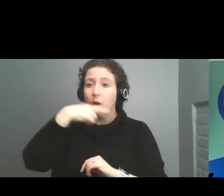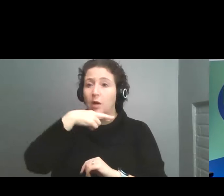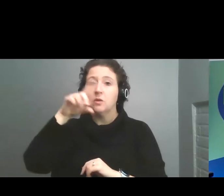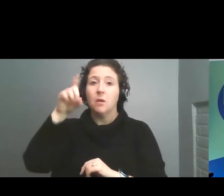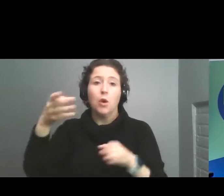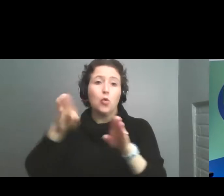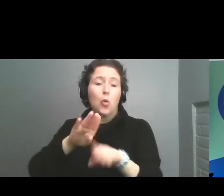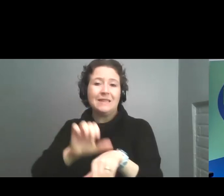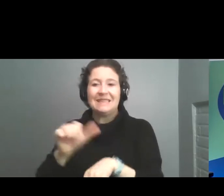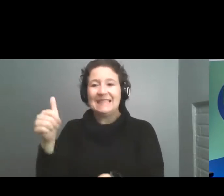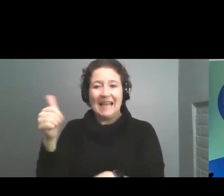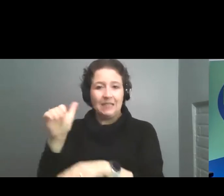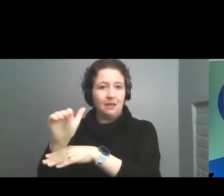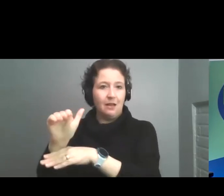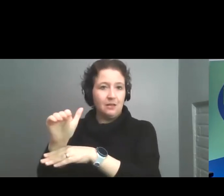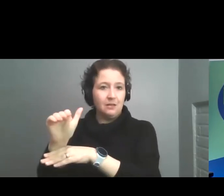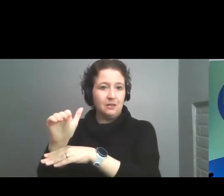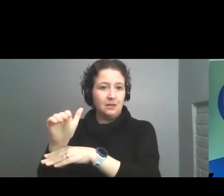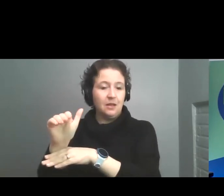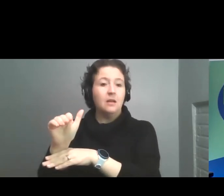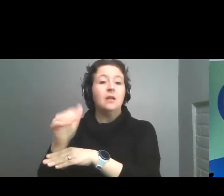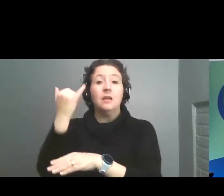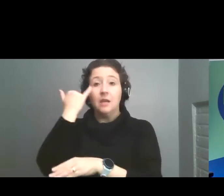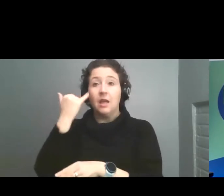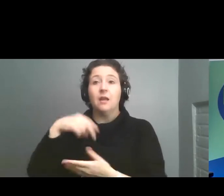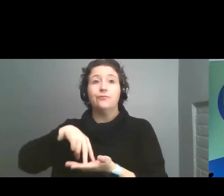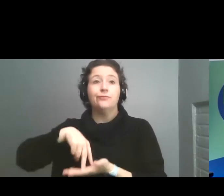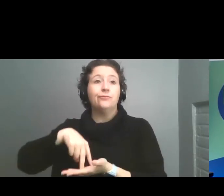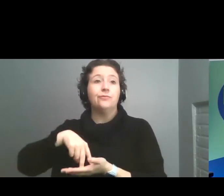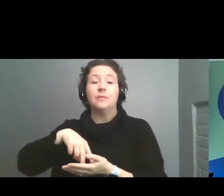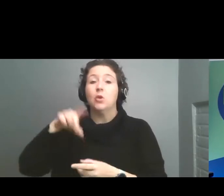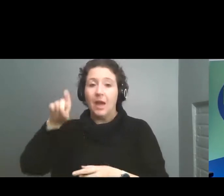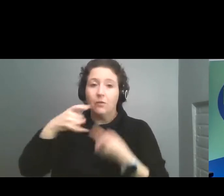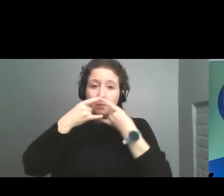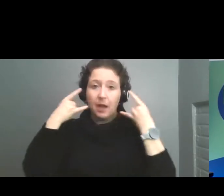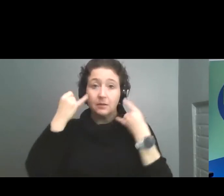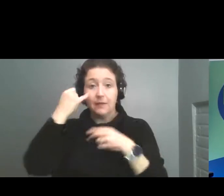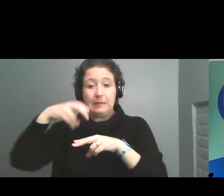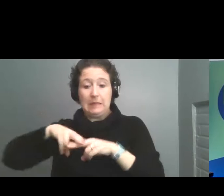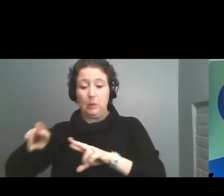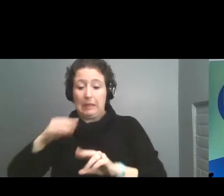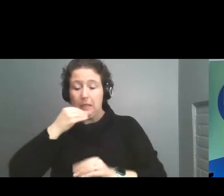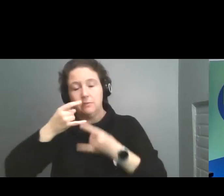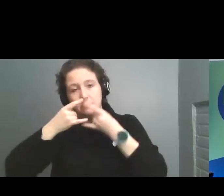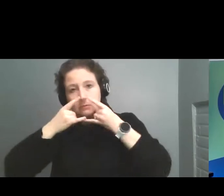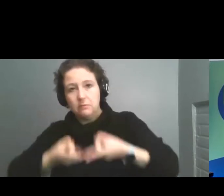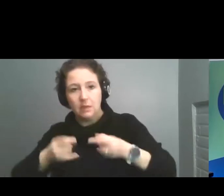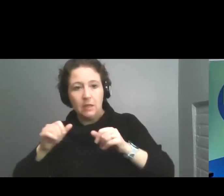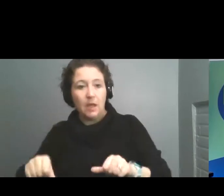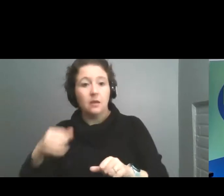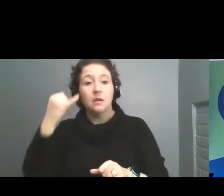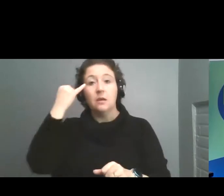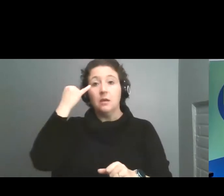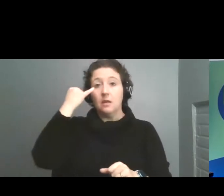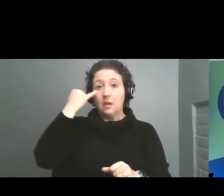p.m. Masks are required when not seated, and social distancing in group sizes of 8 must be adhered